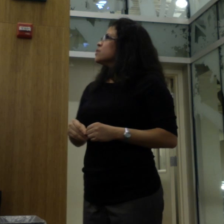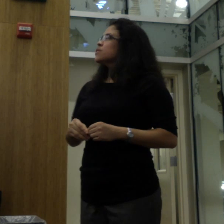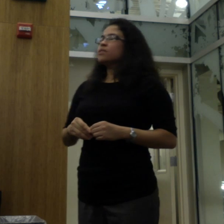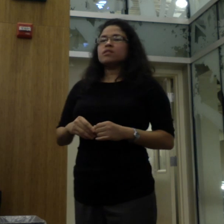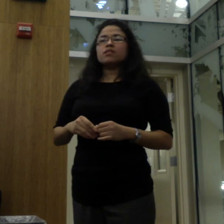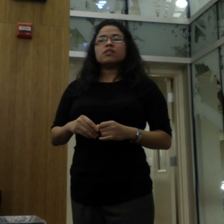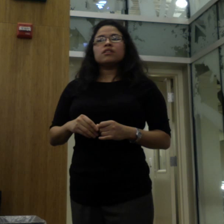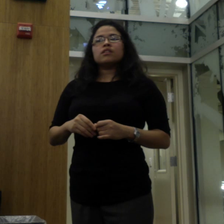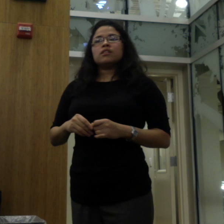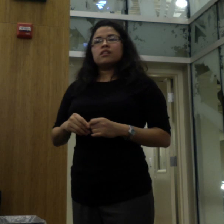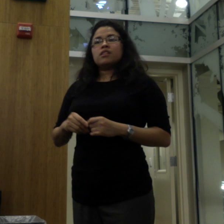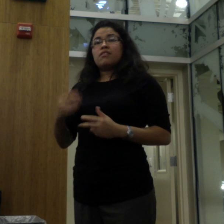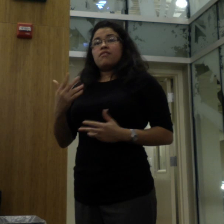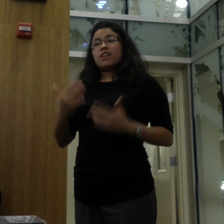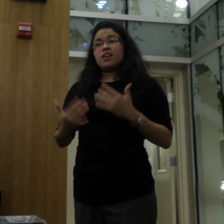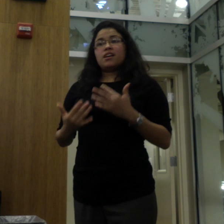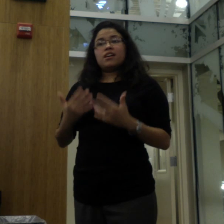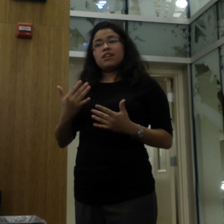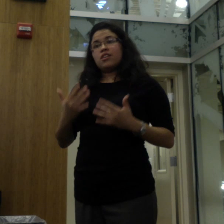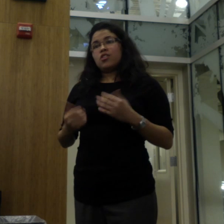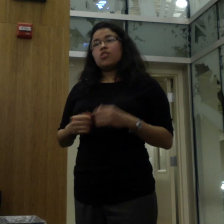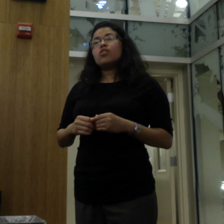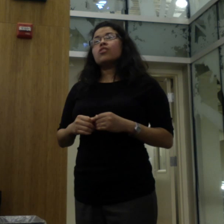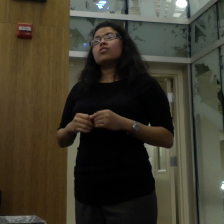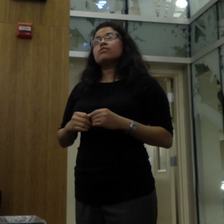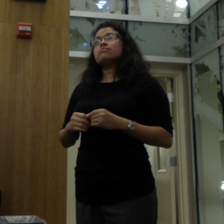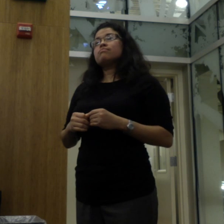So for fire,